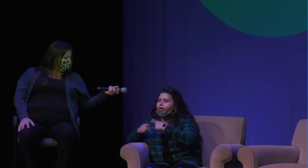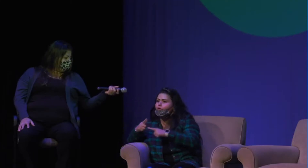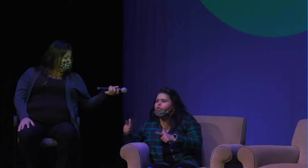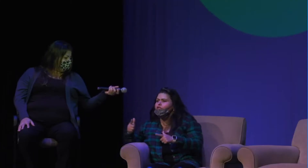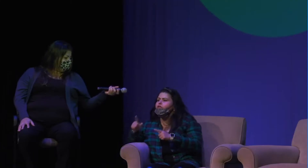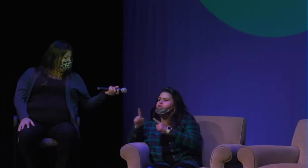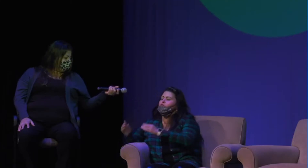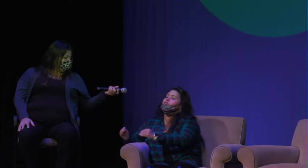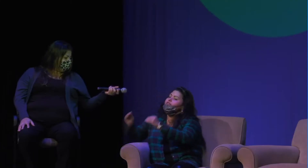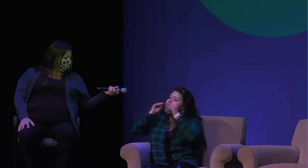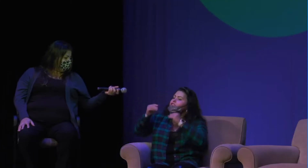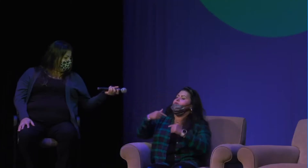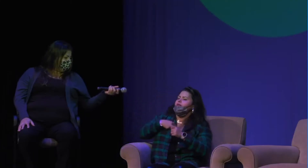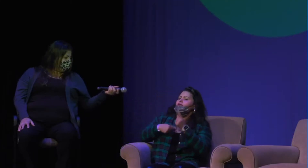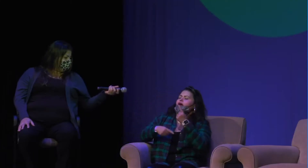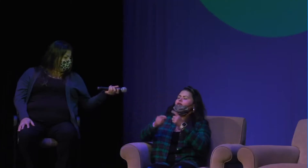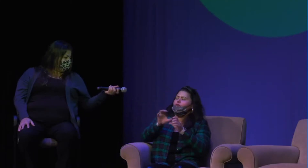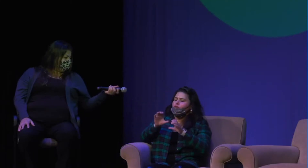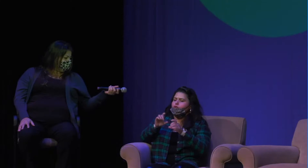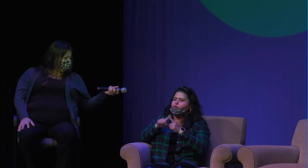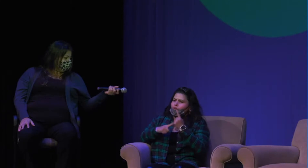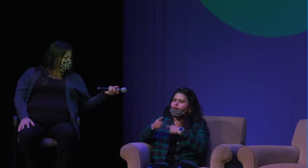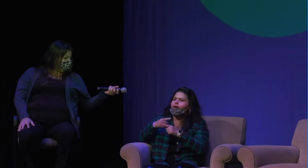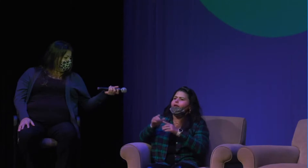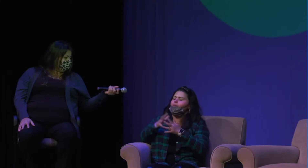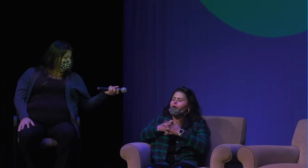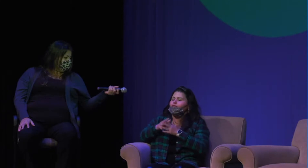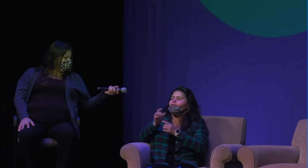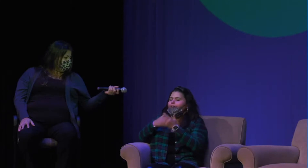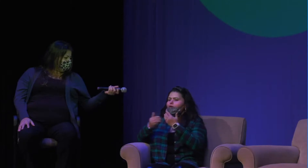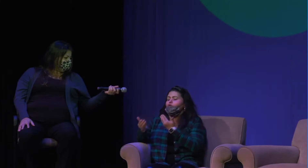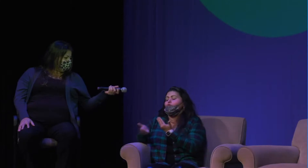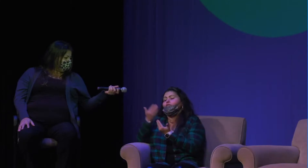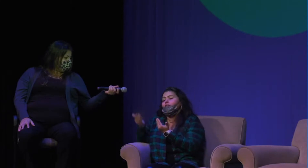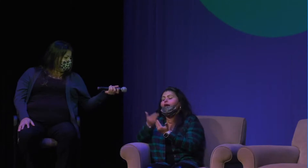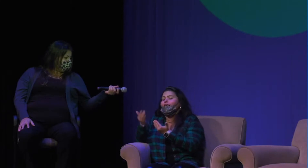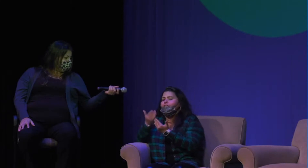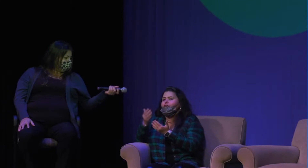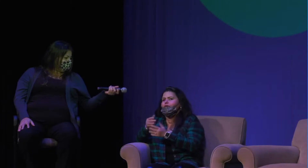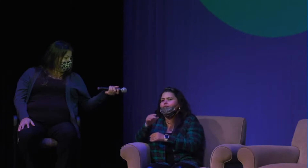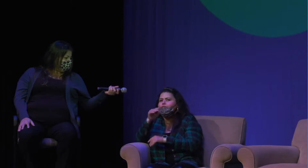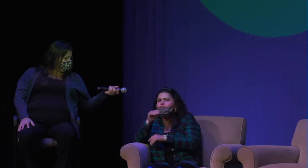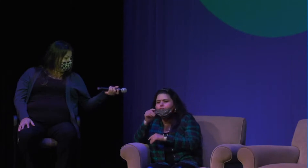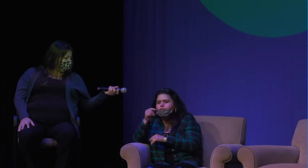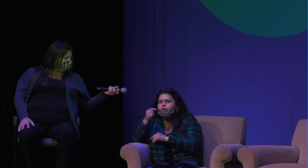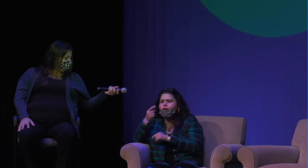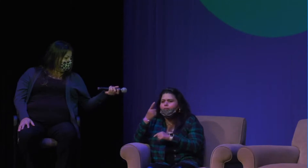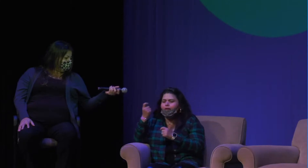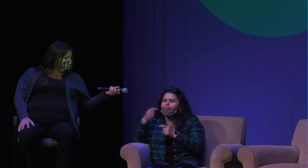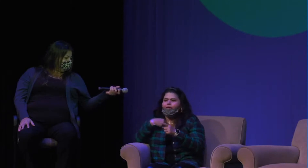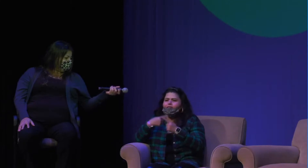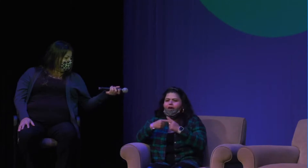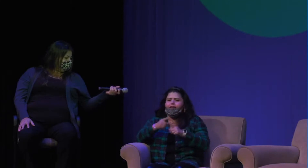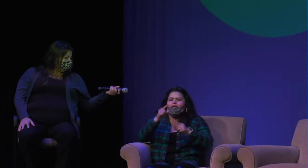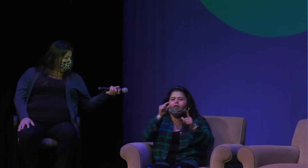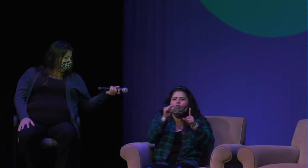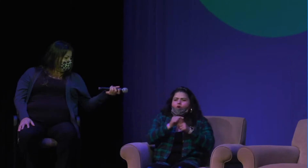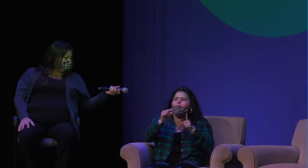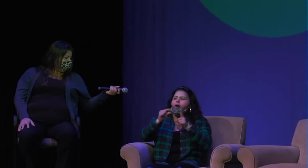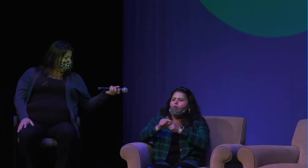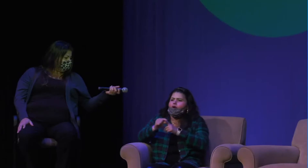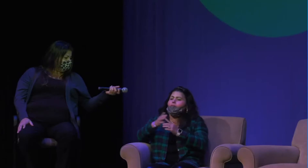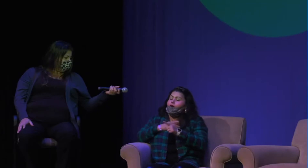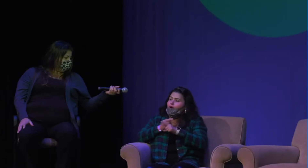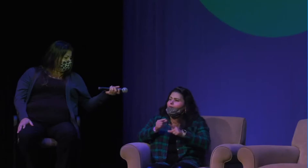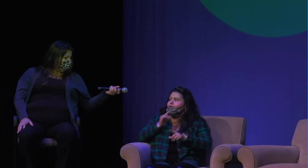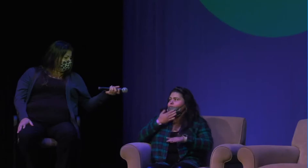Sign Language. She was teaching me to sign American Sign Language, which is a lot easier because I'm signing word